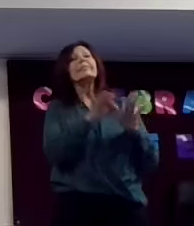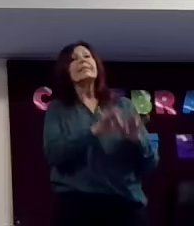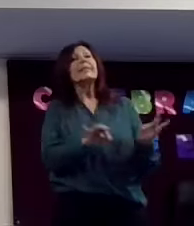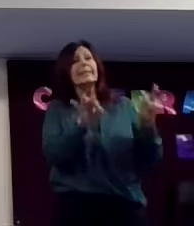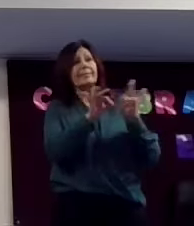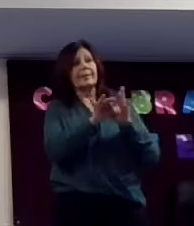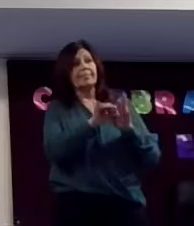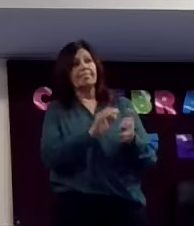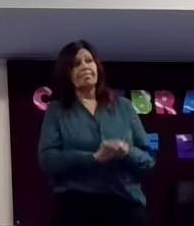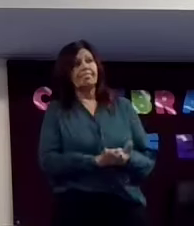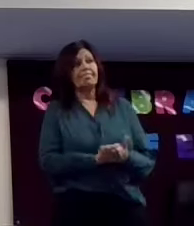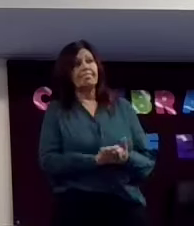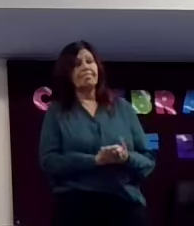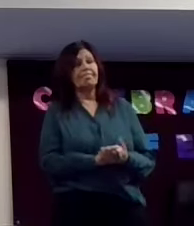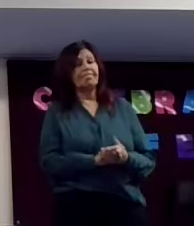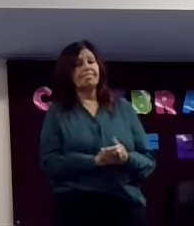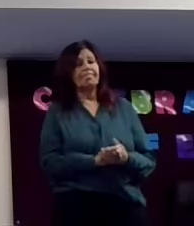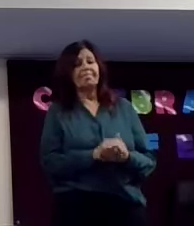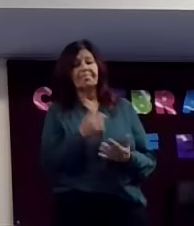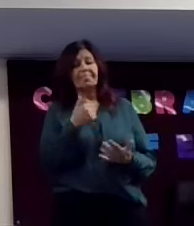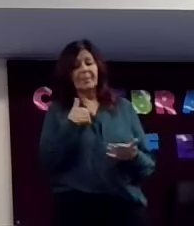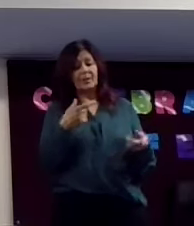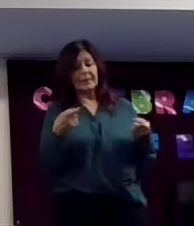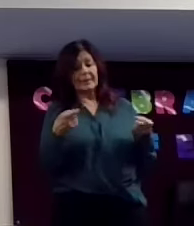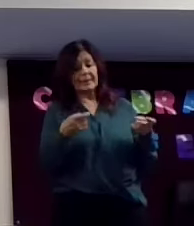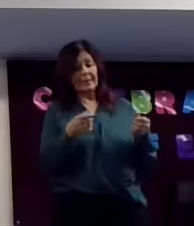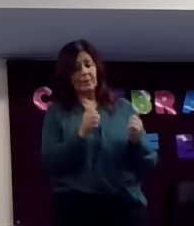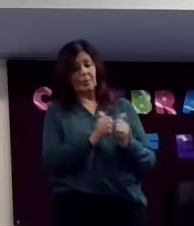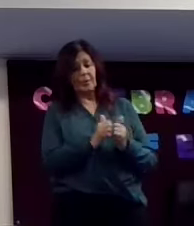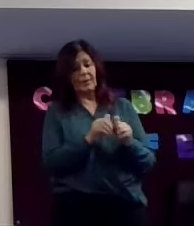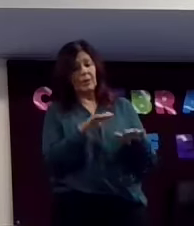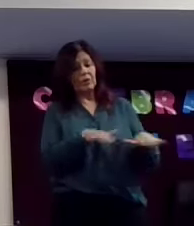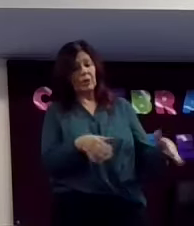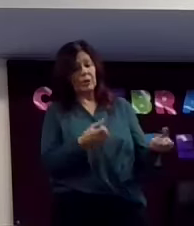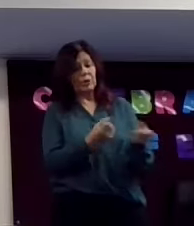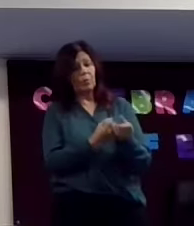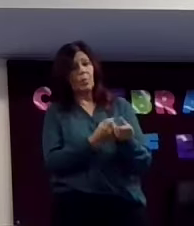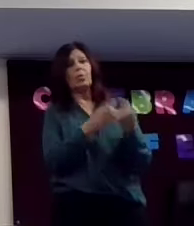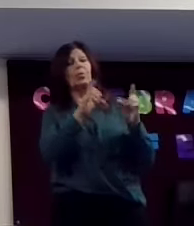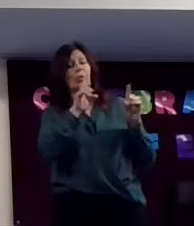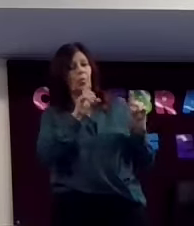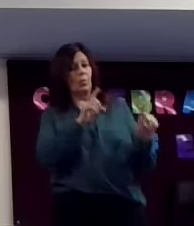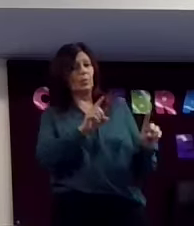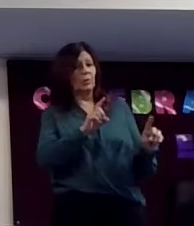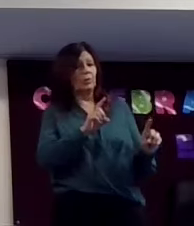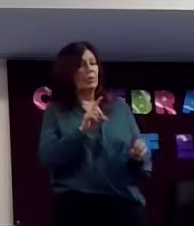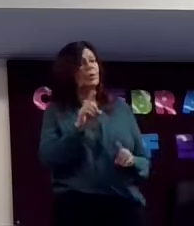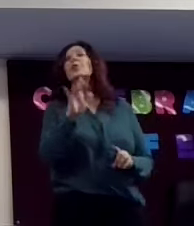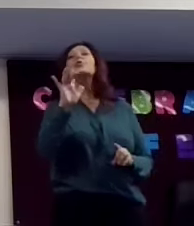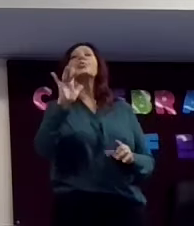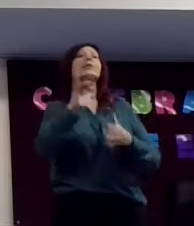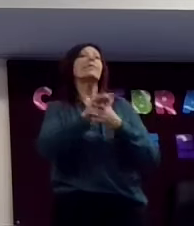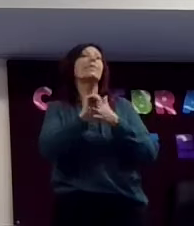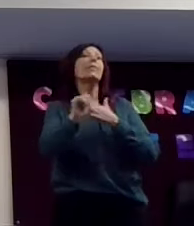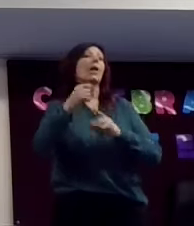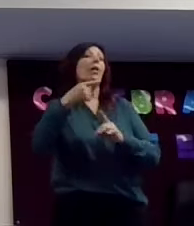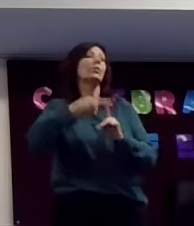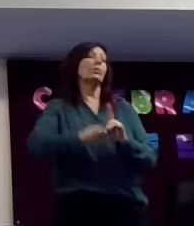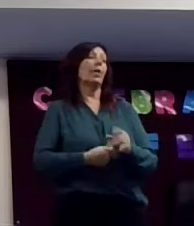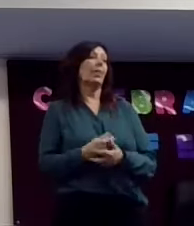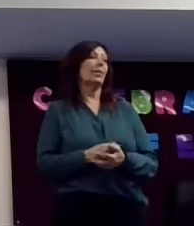significant. You know, I was dealing with child support orders of $25 a